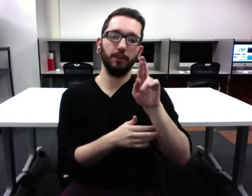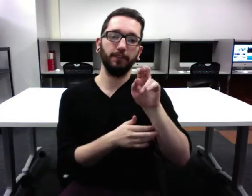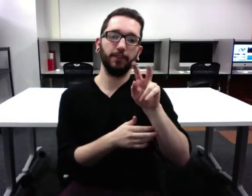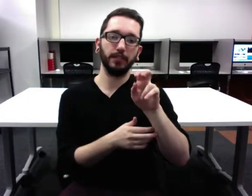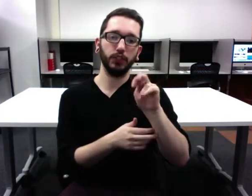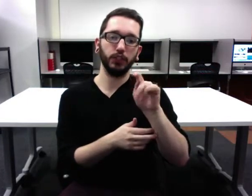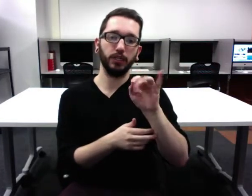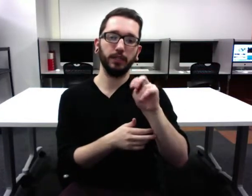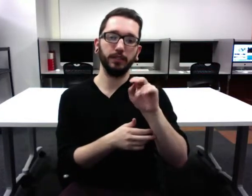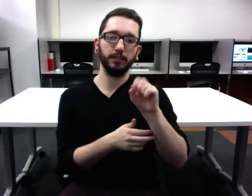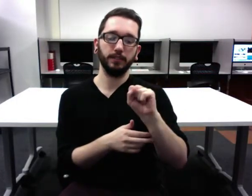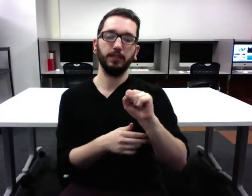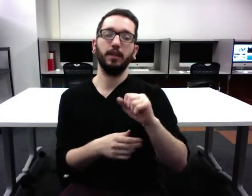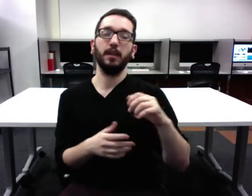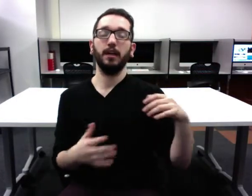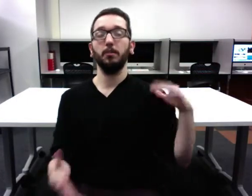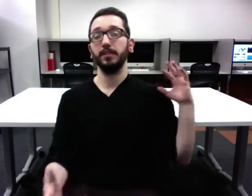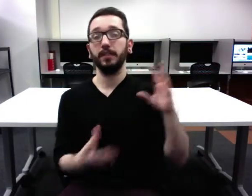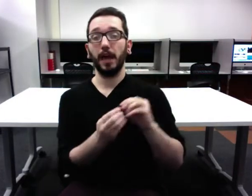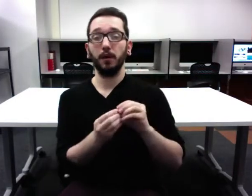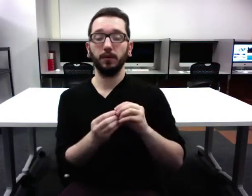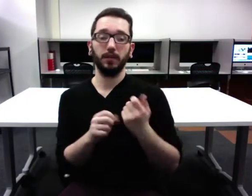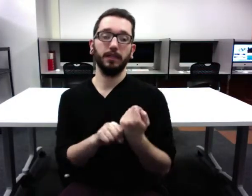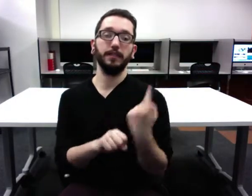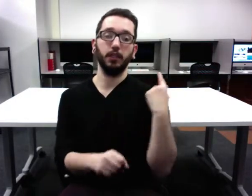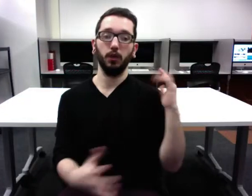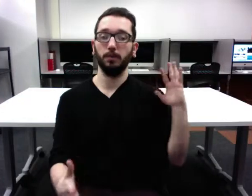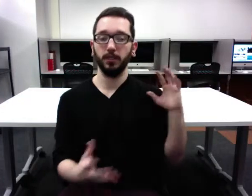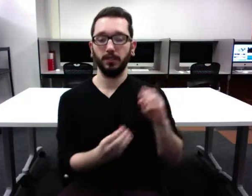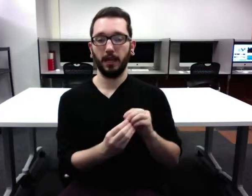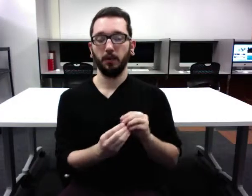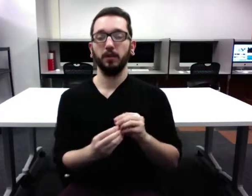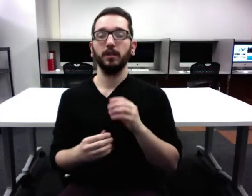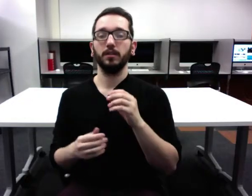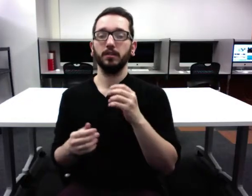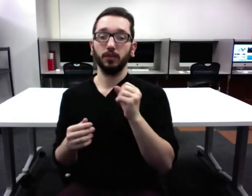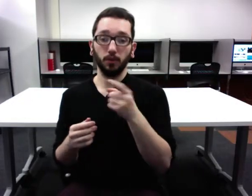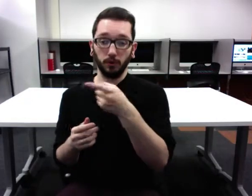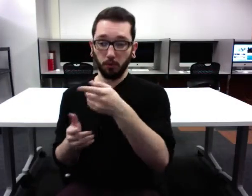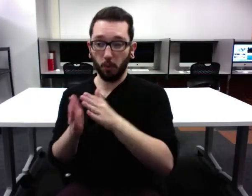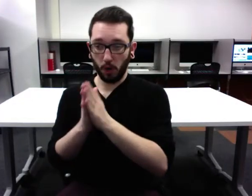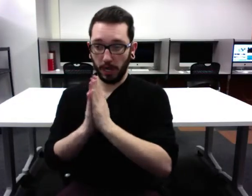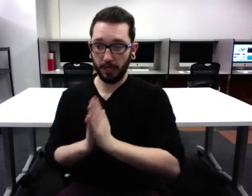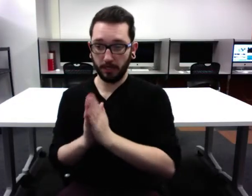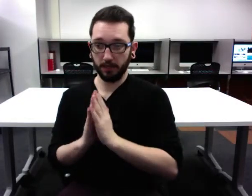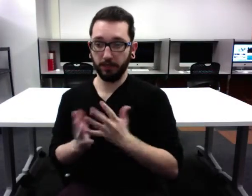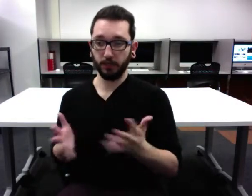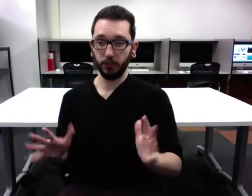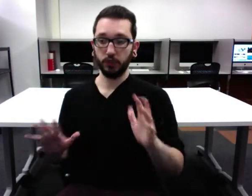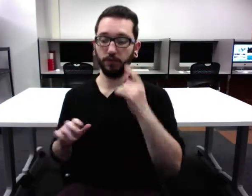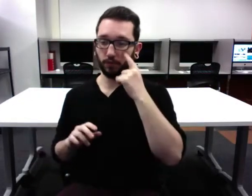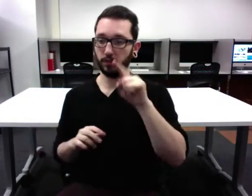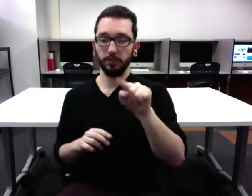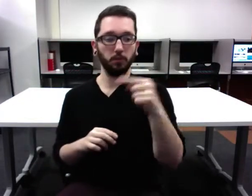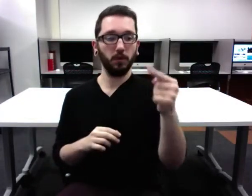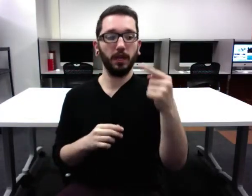and they included in that list the word prayer, praying for health or praying for someone else's health. And when they include prayer in the definition, and